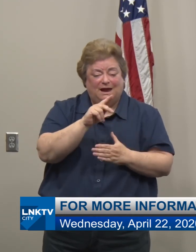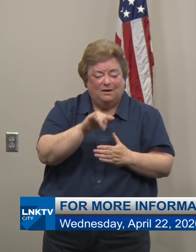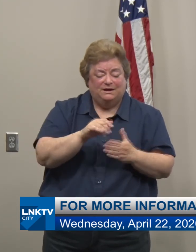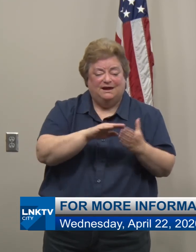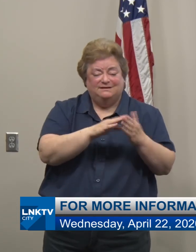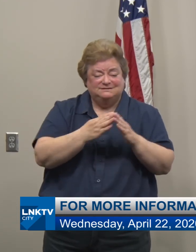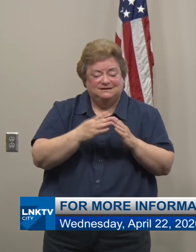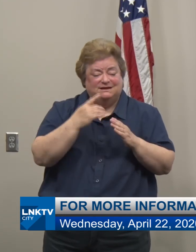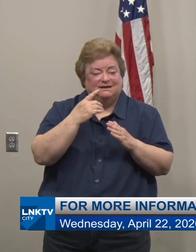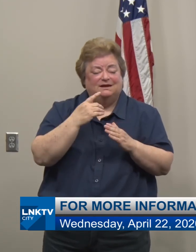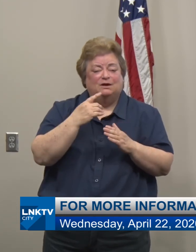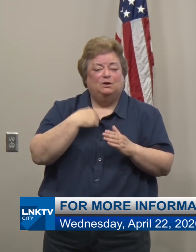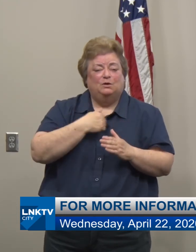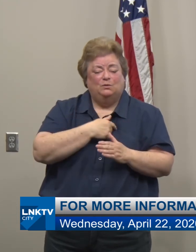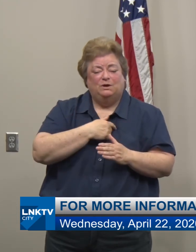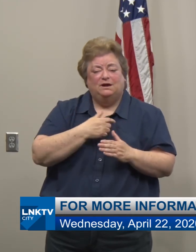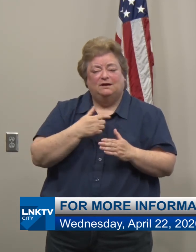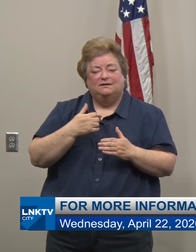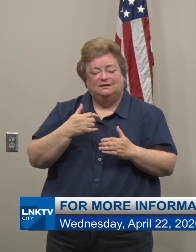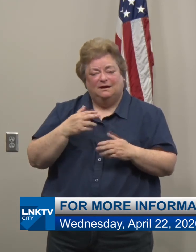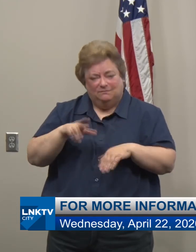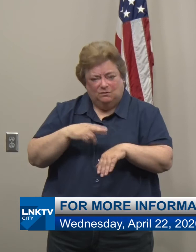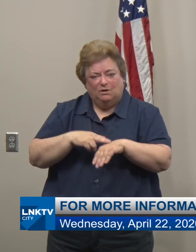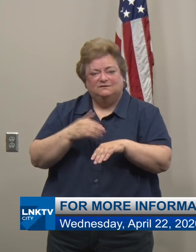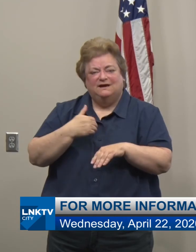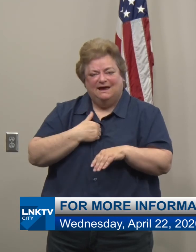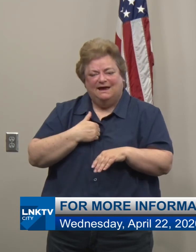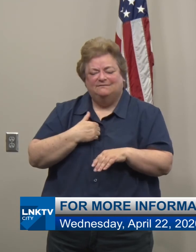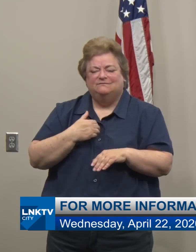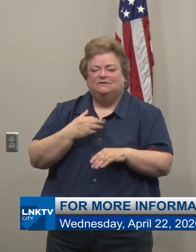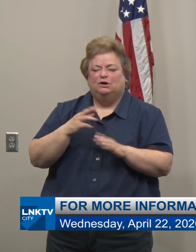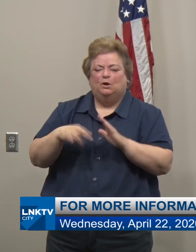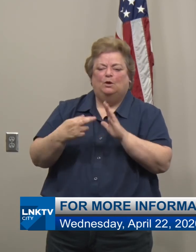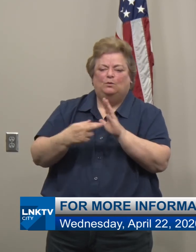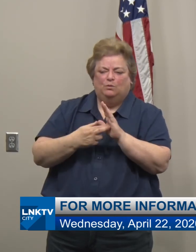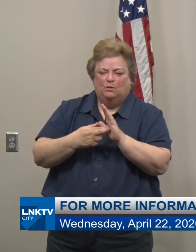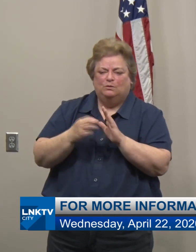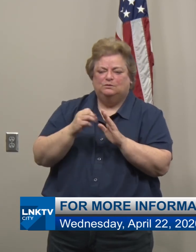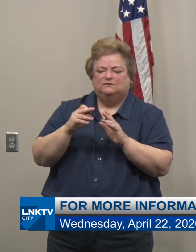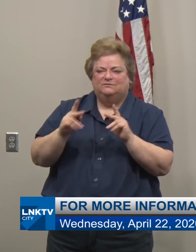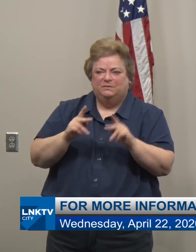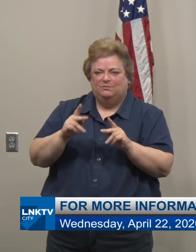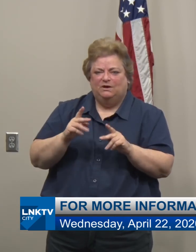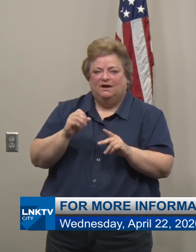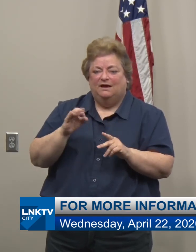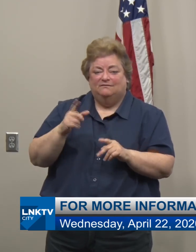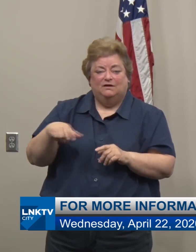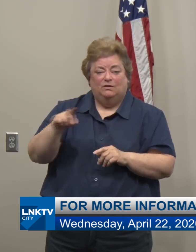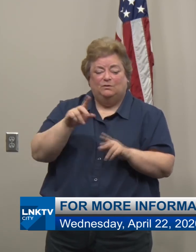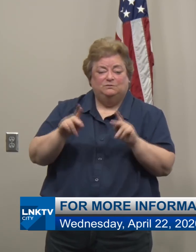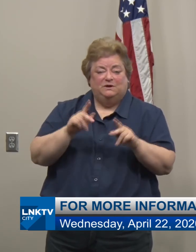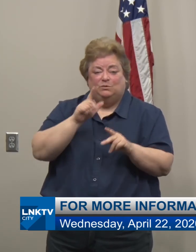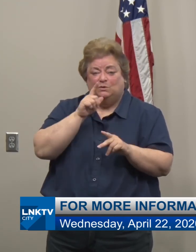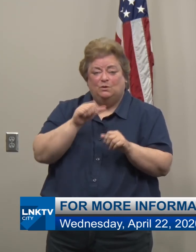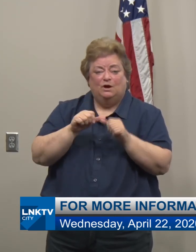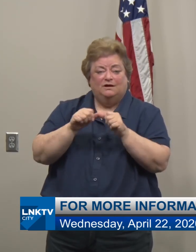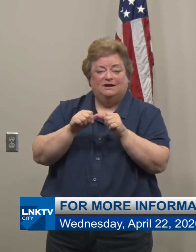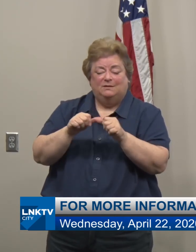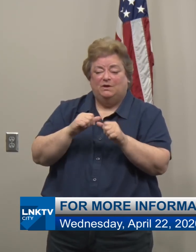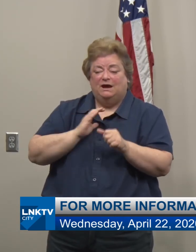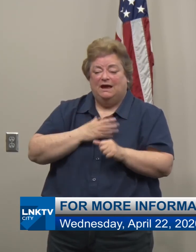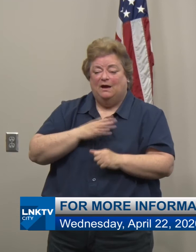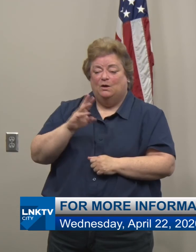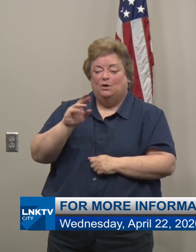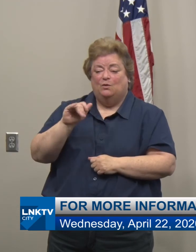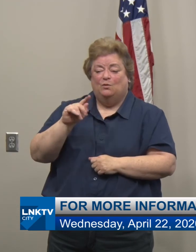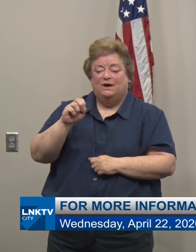leaders. There, of course, are essential duties and roles, including those folks who are keeping our wastewater